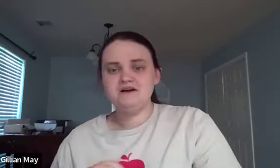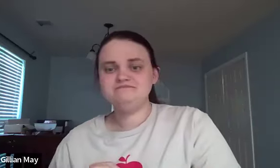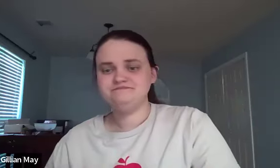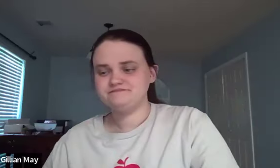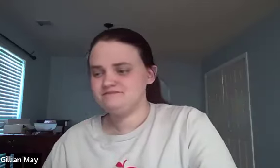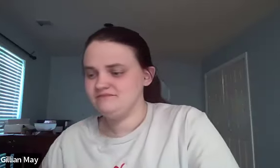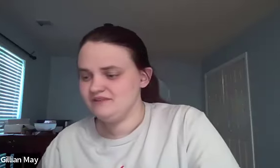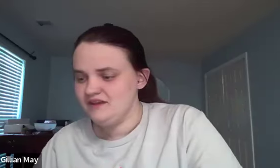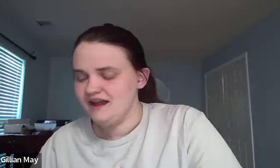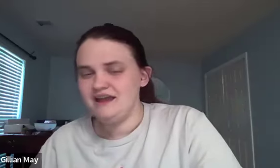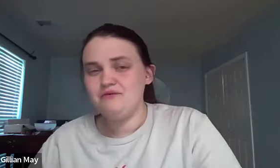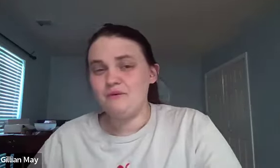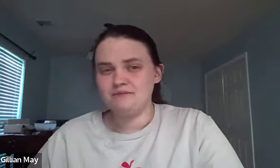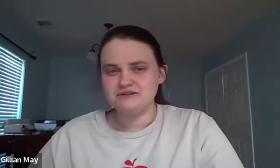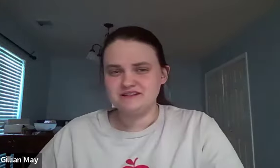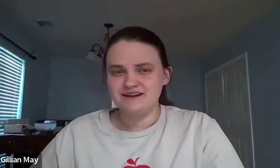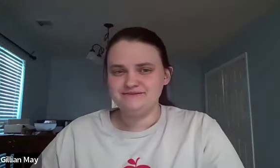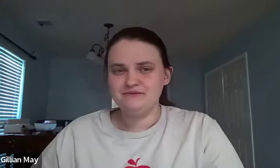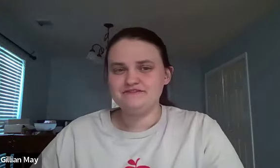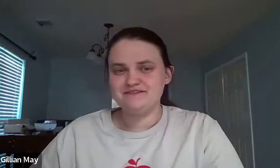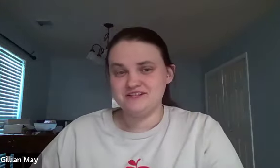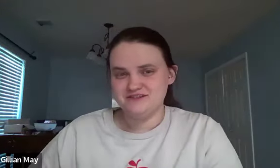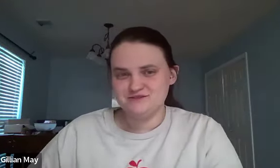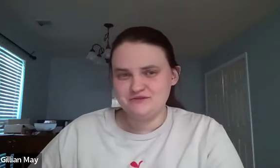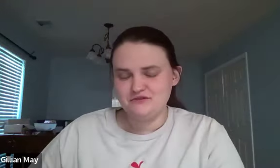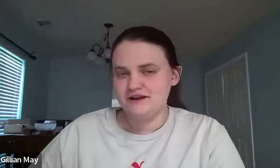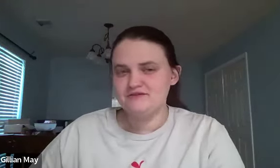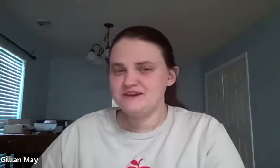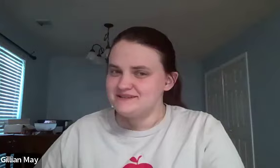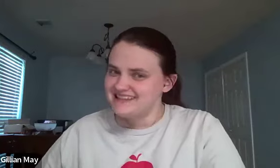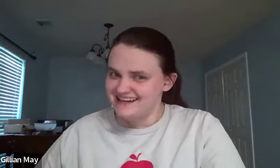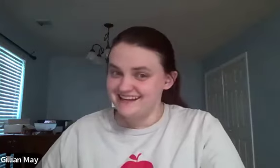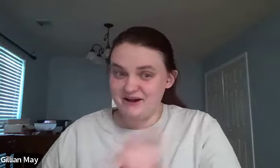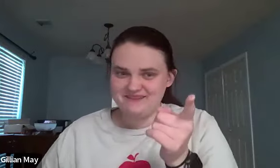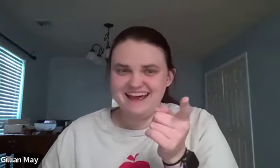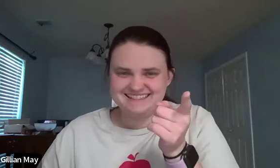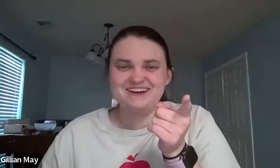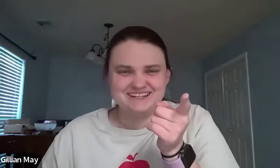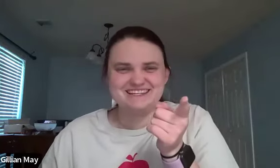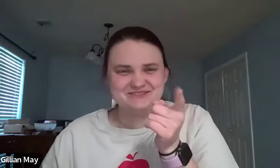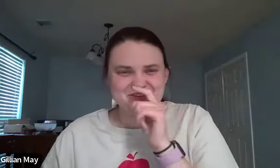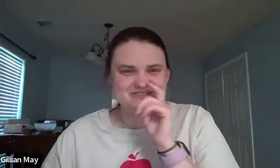that. I have one more sign. We've never done this one before, I don't think, Miss Katie. Oh, I saw her sit forward for